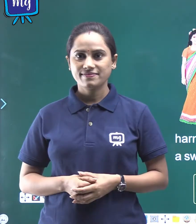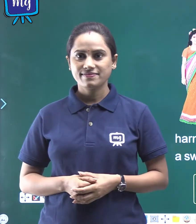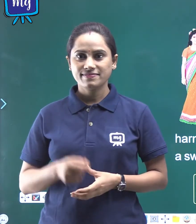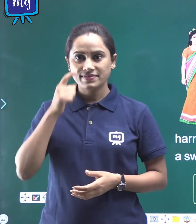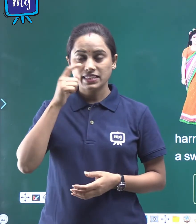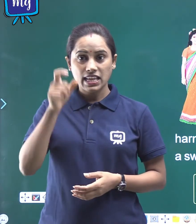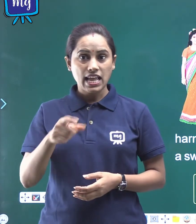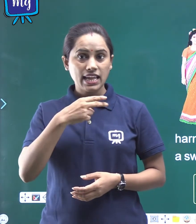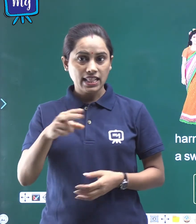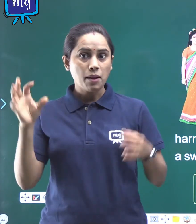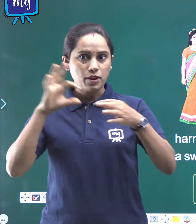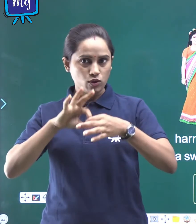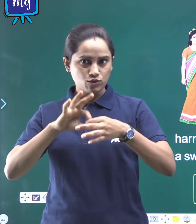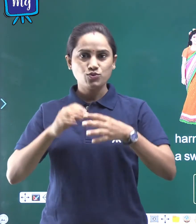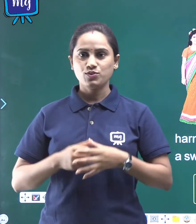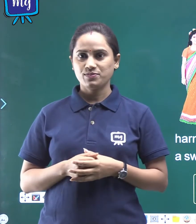Ratna belongs to